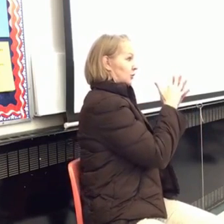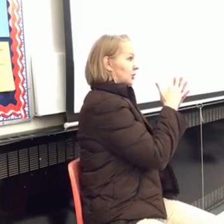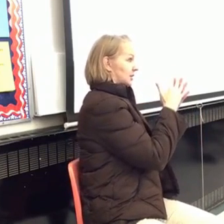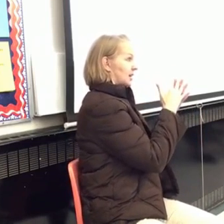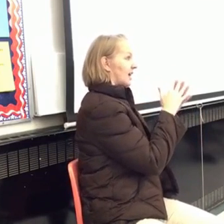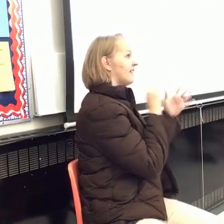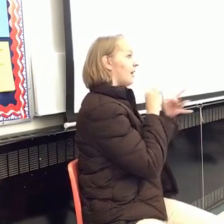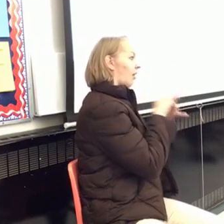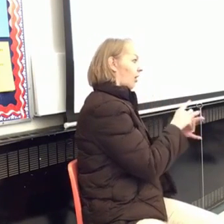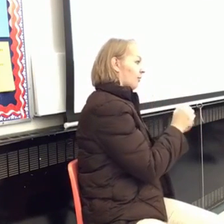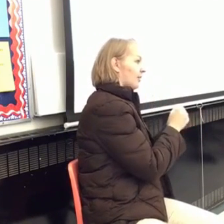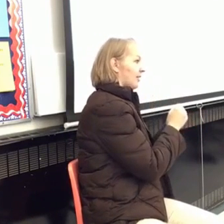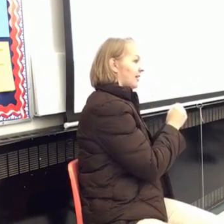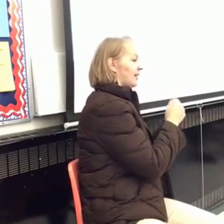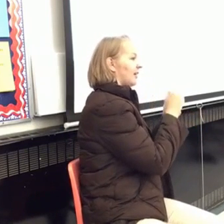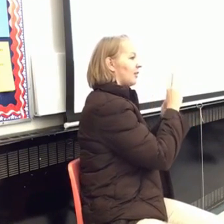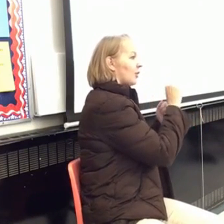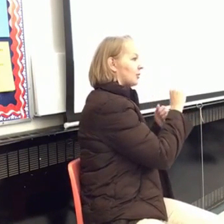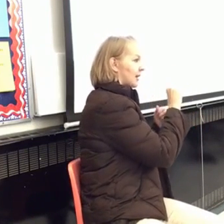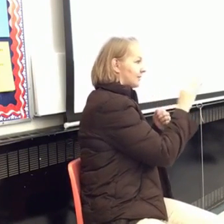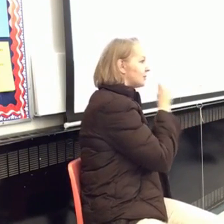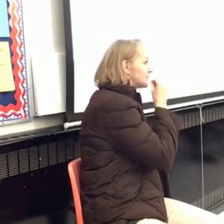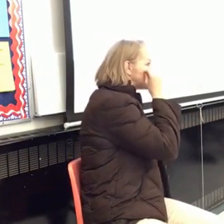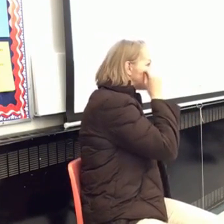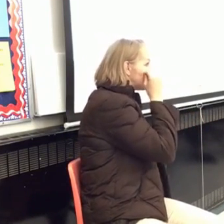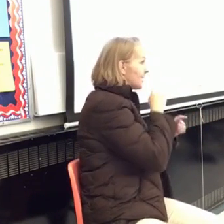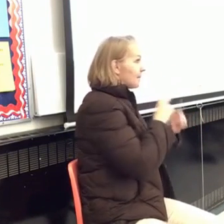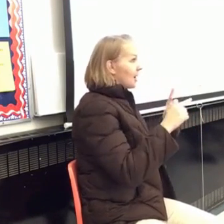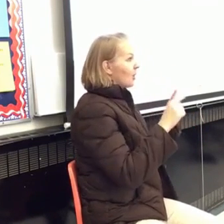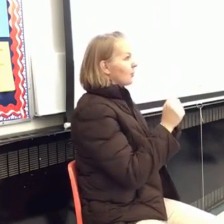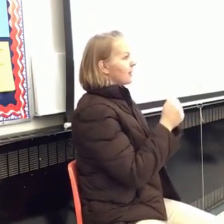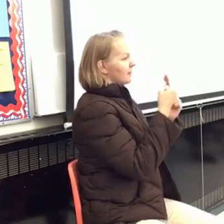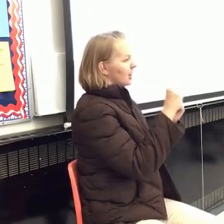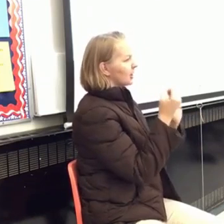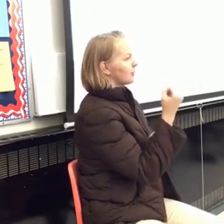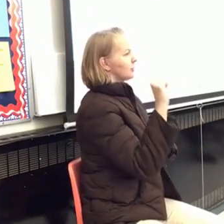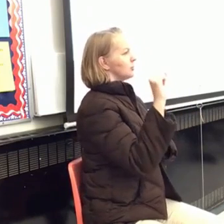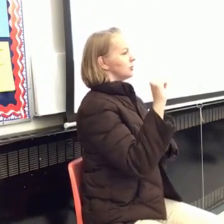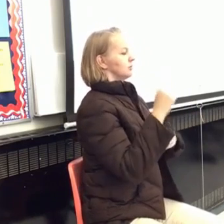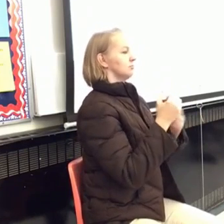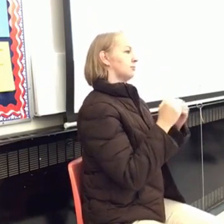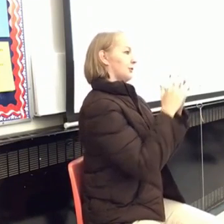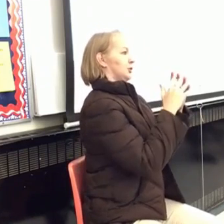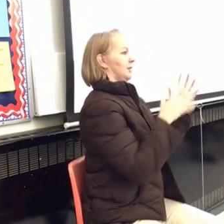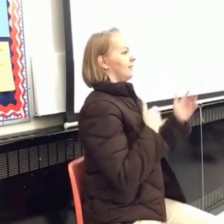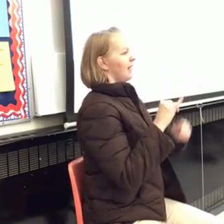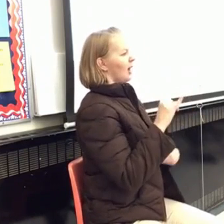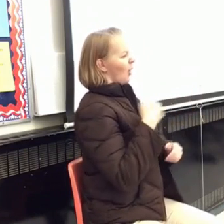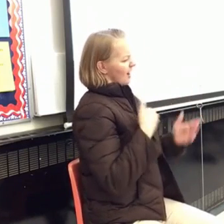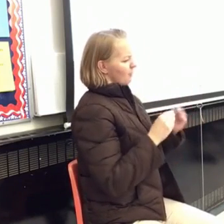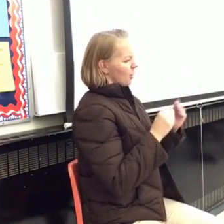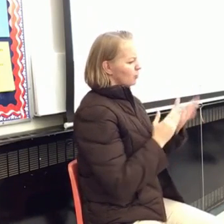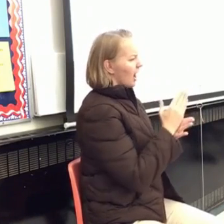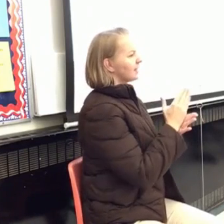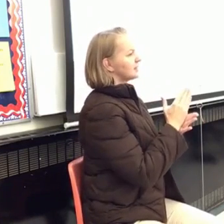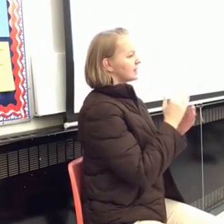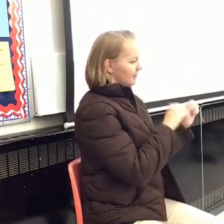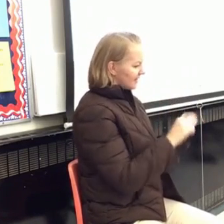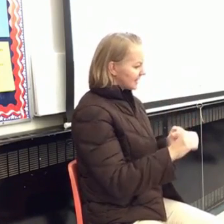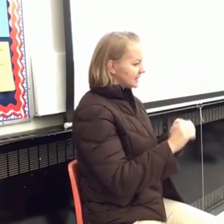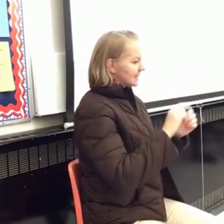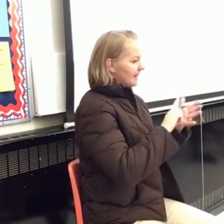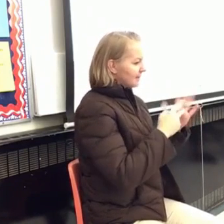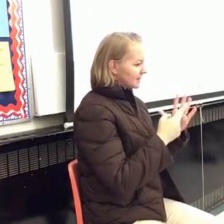Domesticity. As the American Revolution comes along, people begin to feel like they have more rights and more abilities. And because of that, they want to have